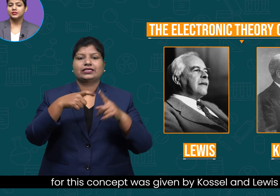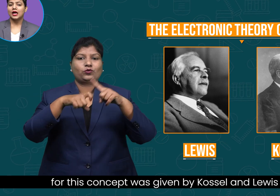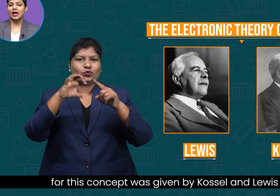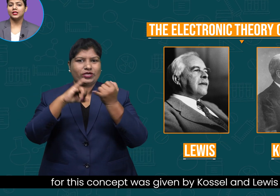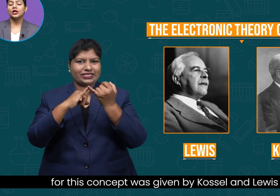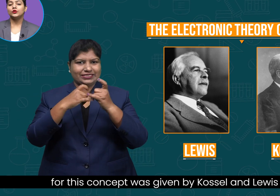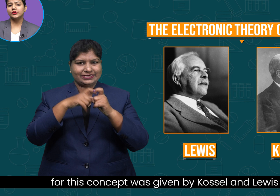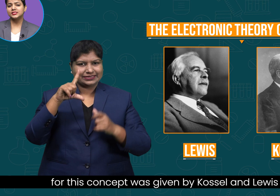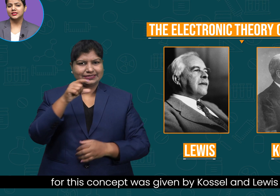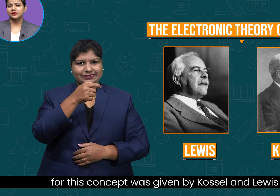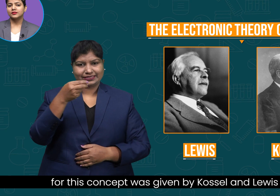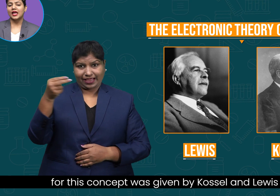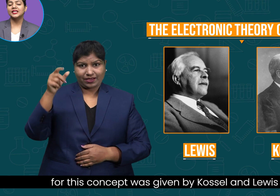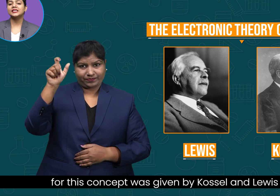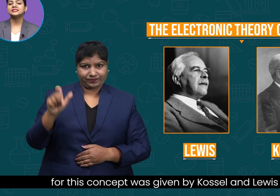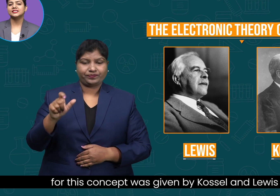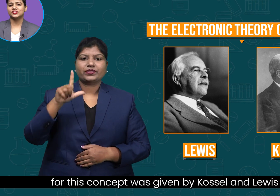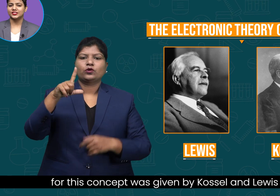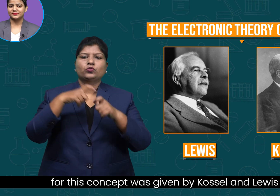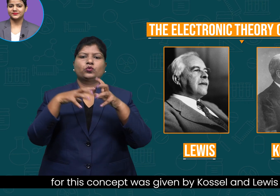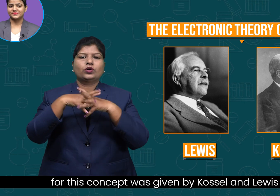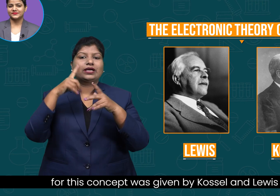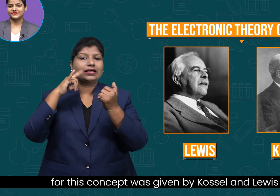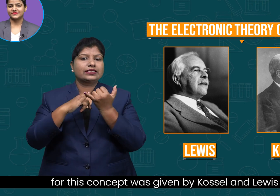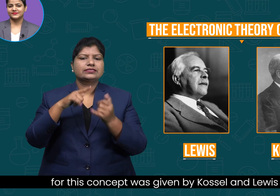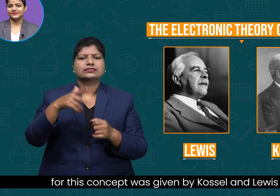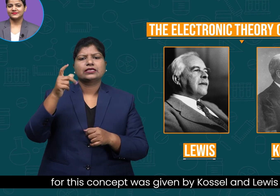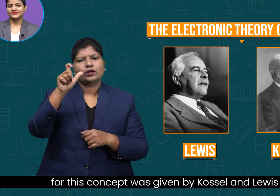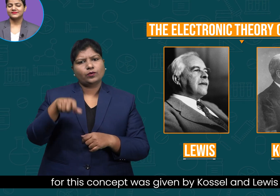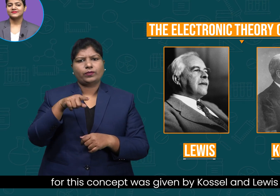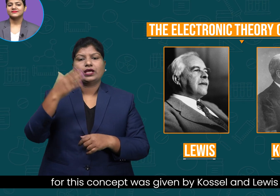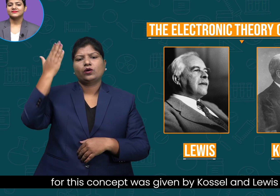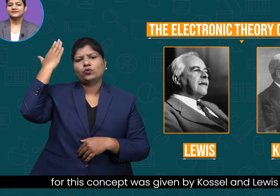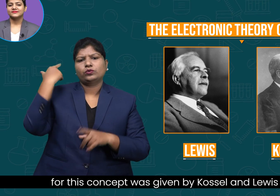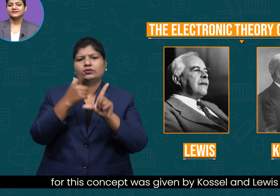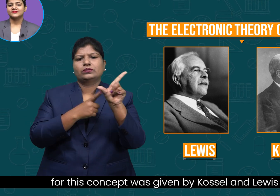Kossel and Lewis in 1916.